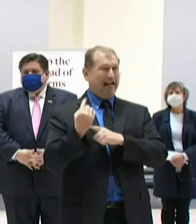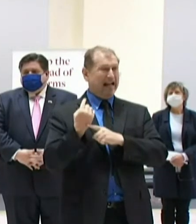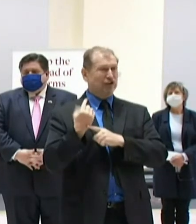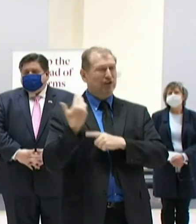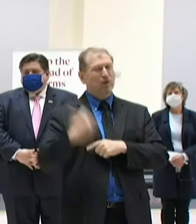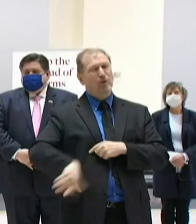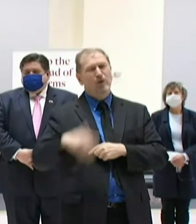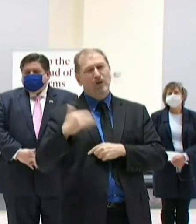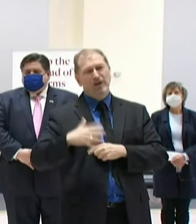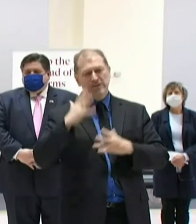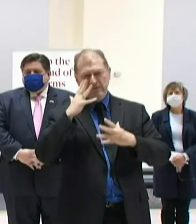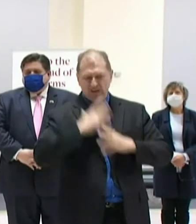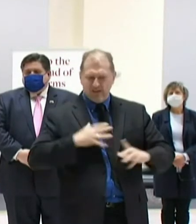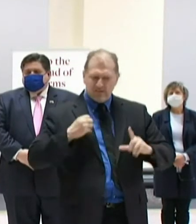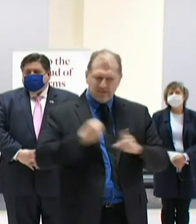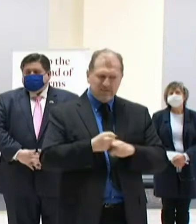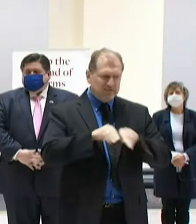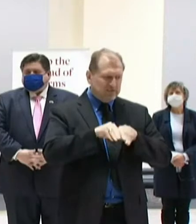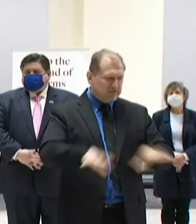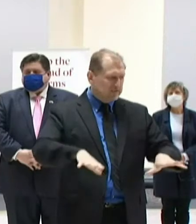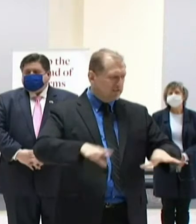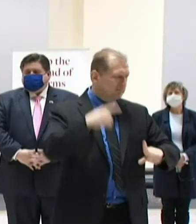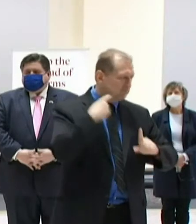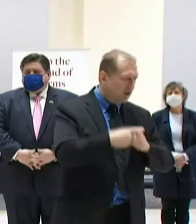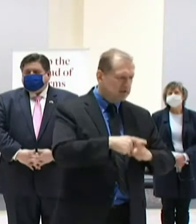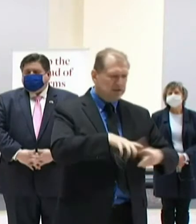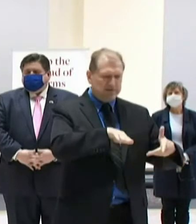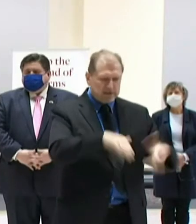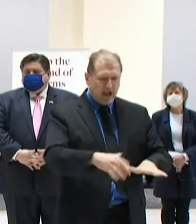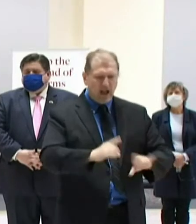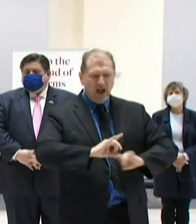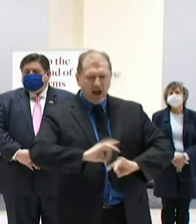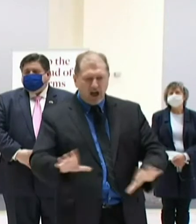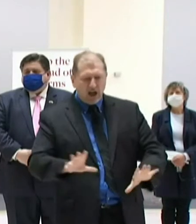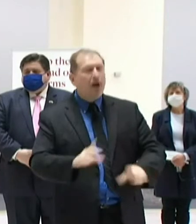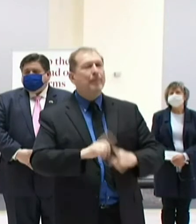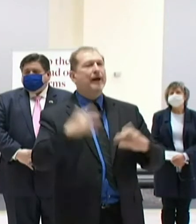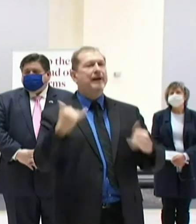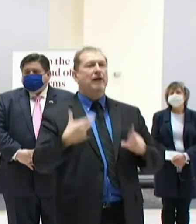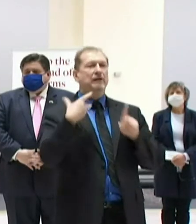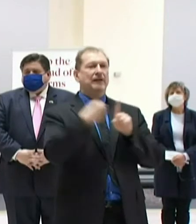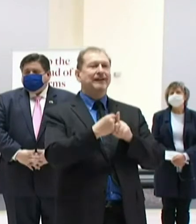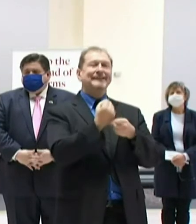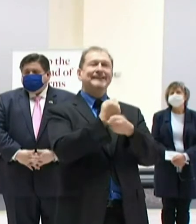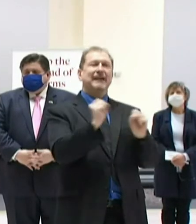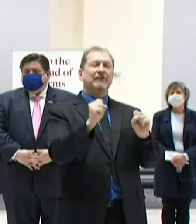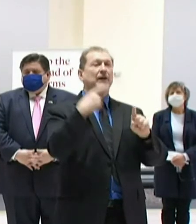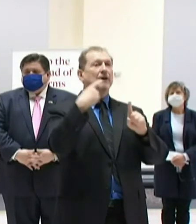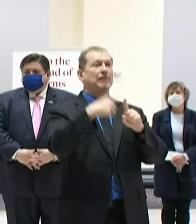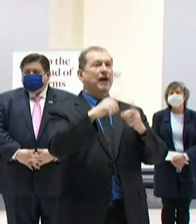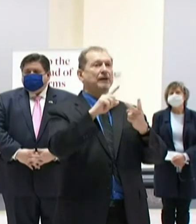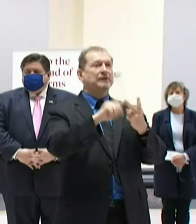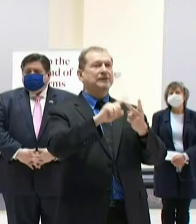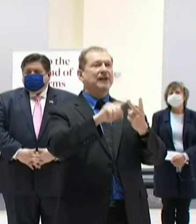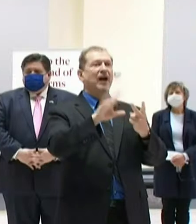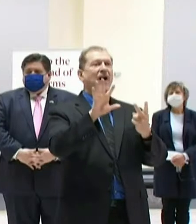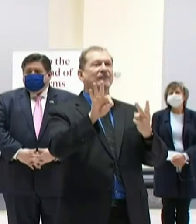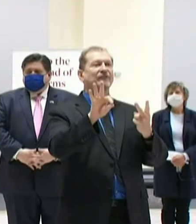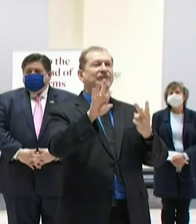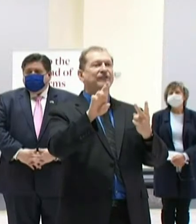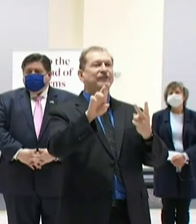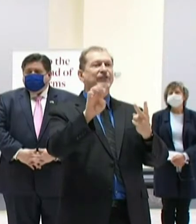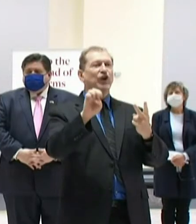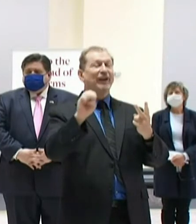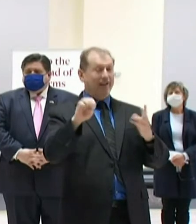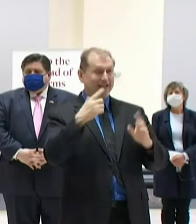of the pandemic a year ago. And now, armed with a vaccine that is safe, free, let me underscore that, free and